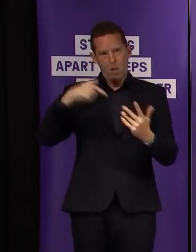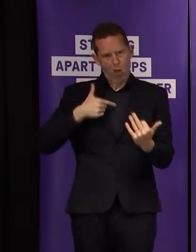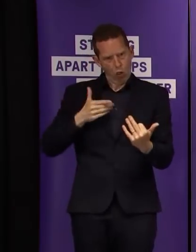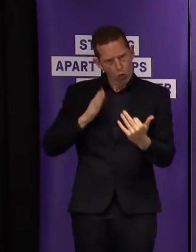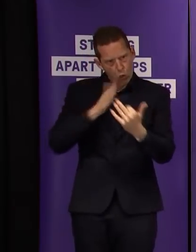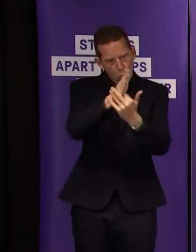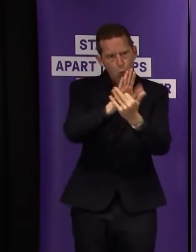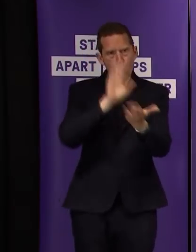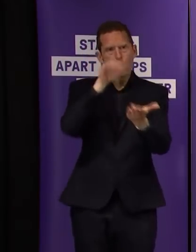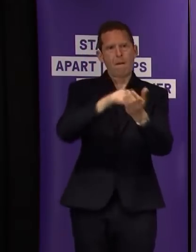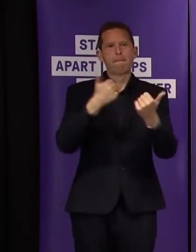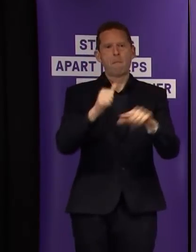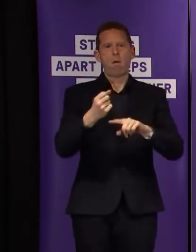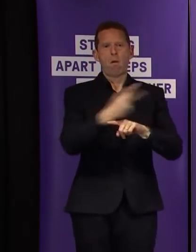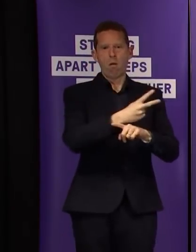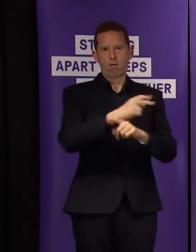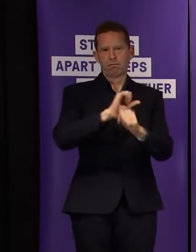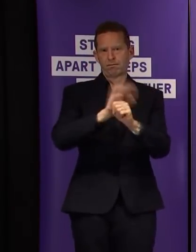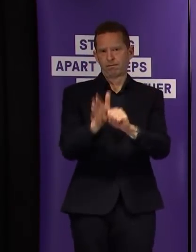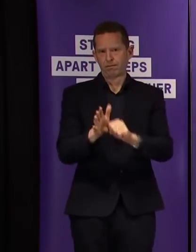this. And